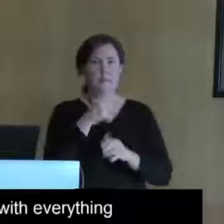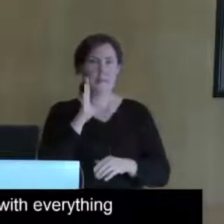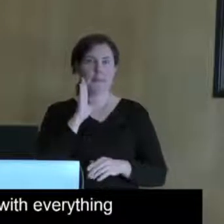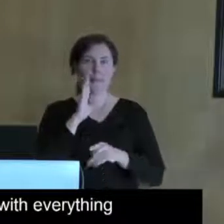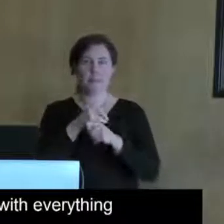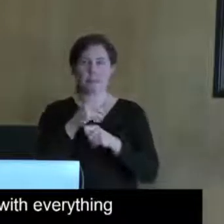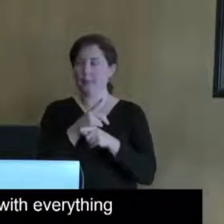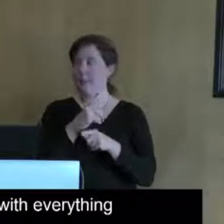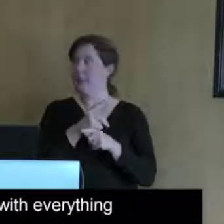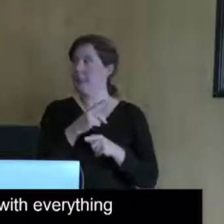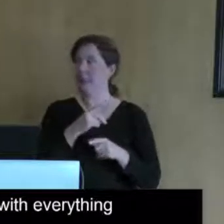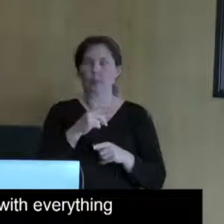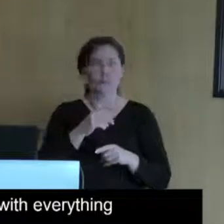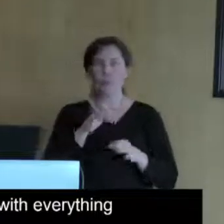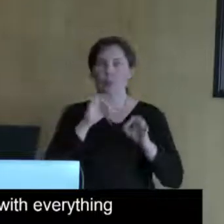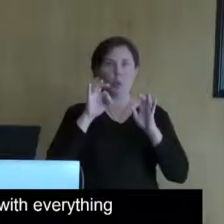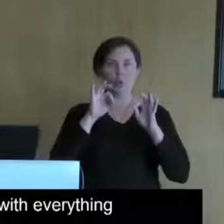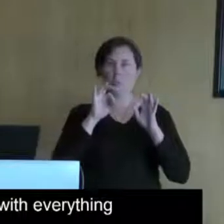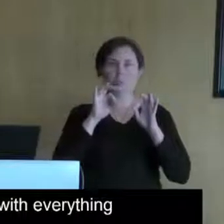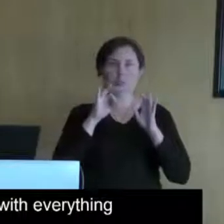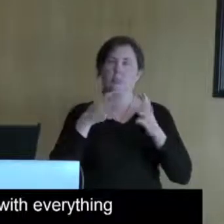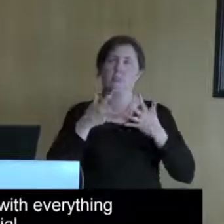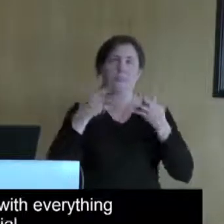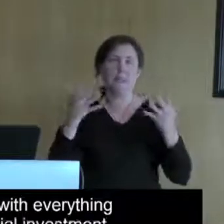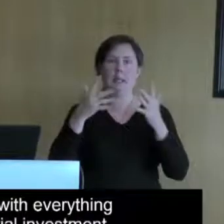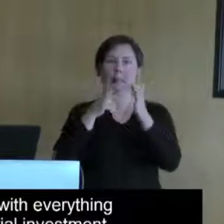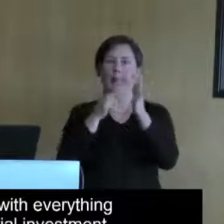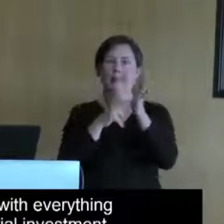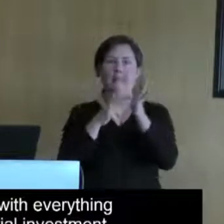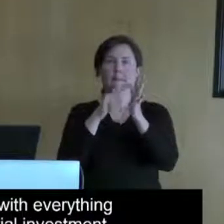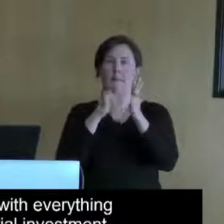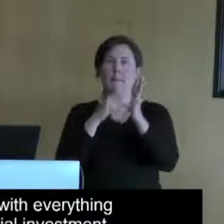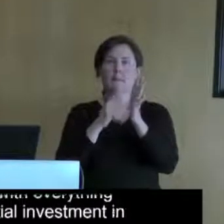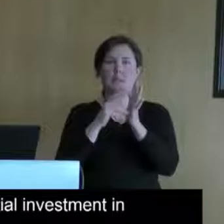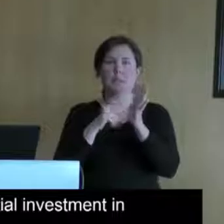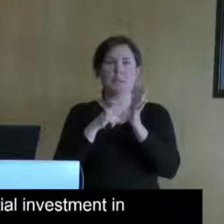sector. Can I just